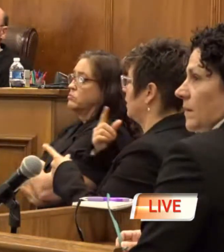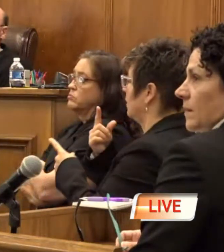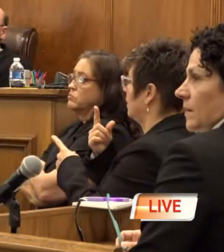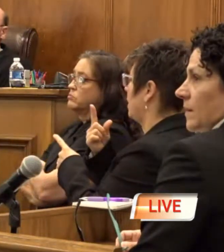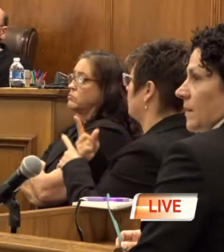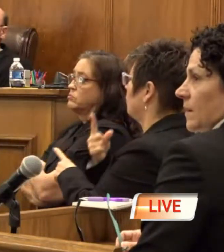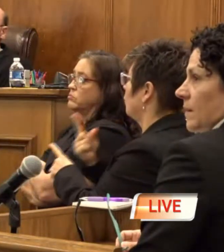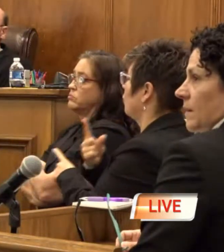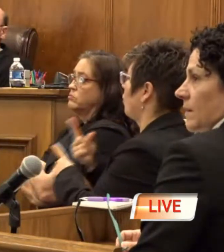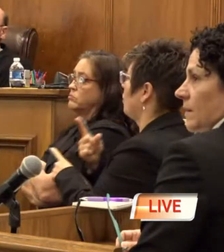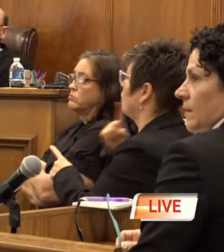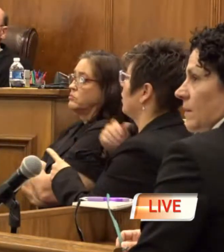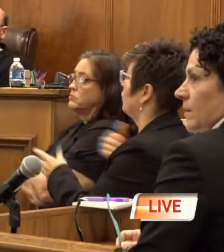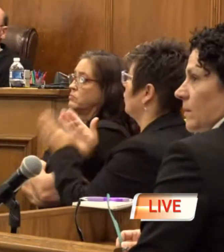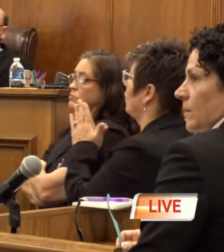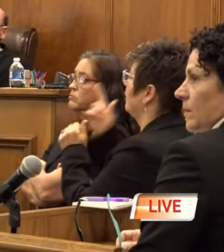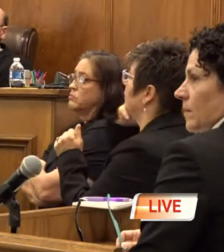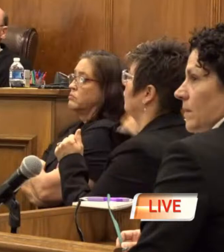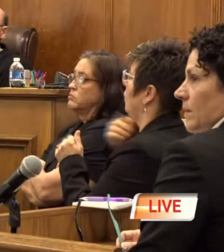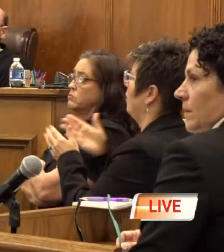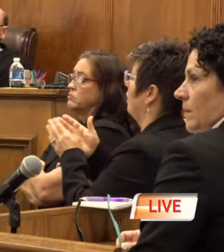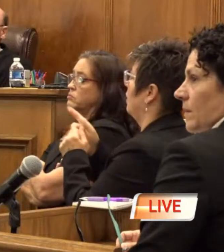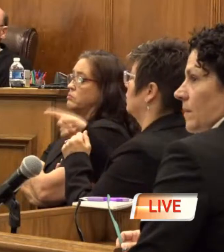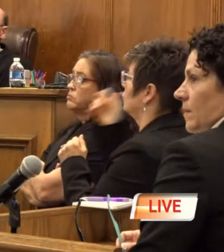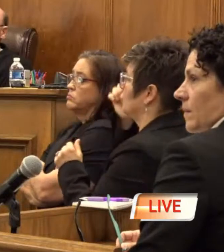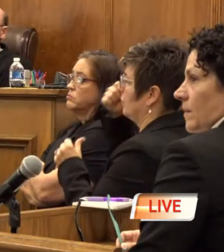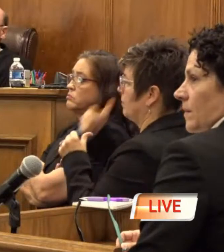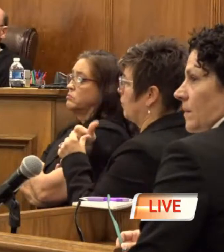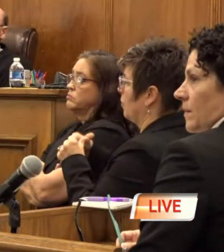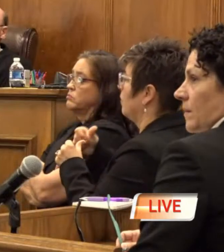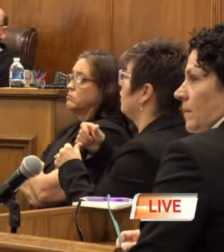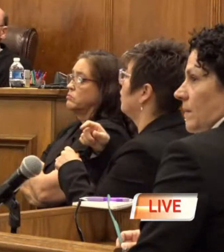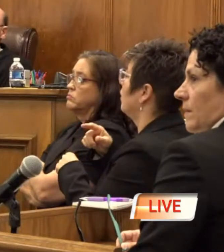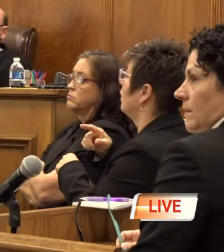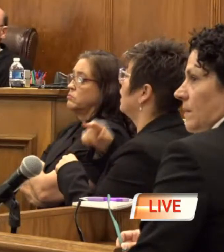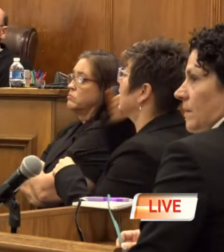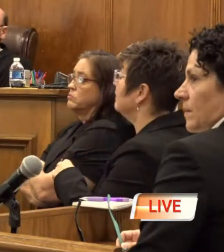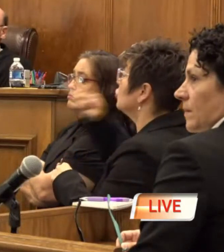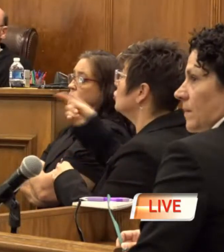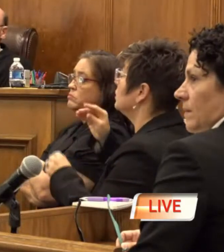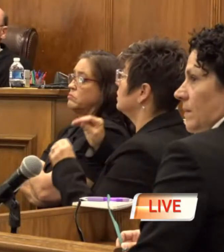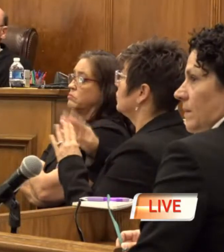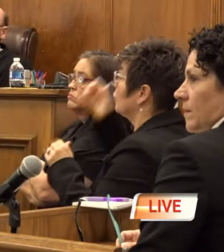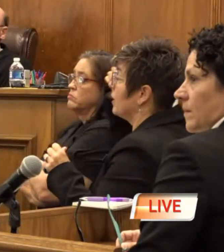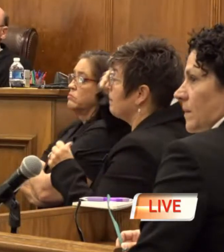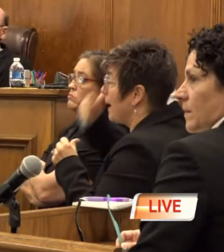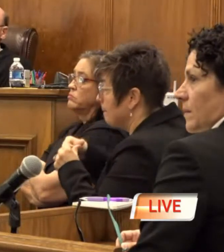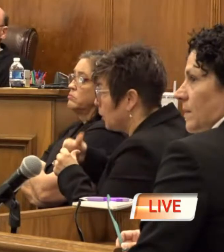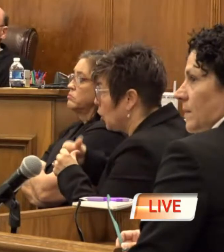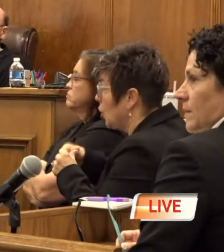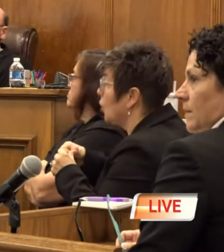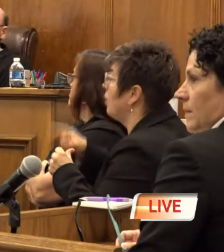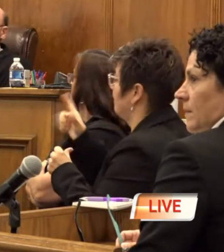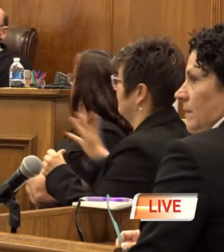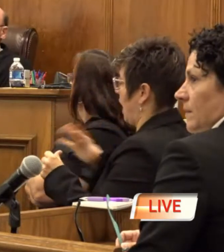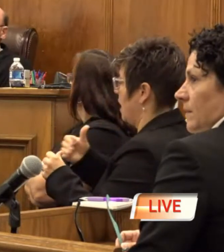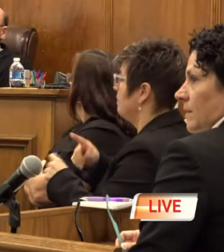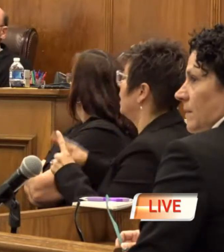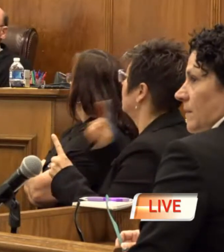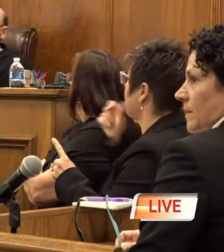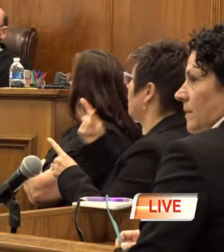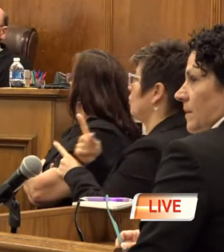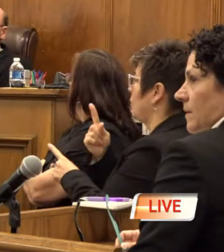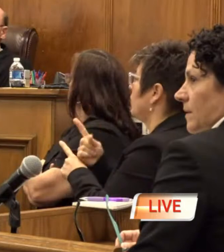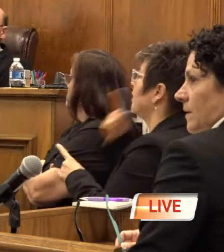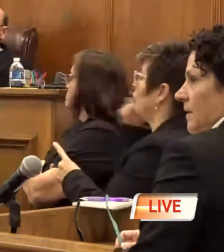recollection. If she remembers, she can testify, but it's improper for her to read a previous statement that she wrote. If